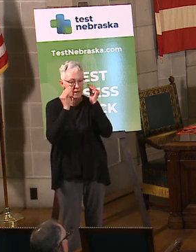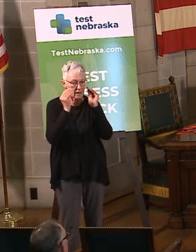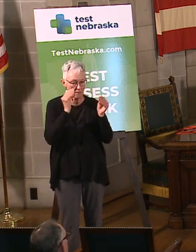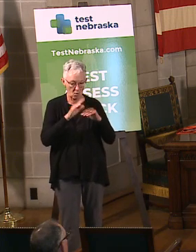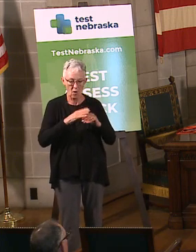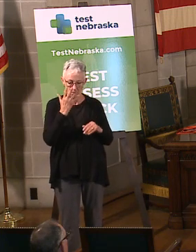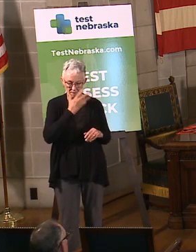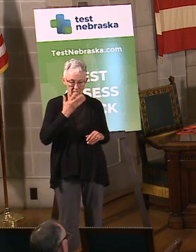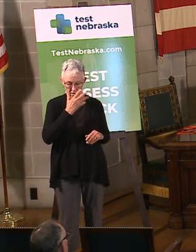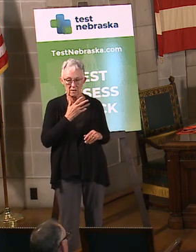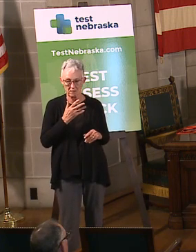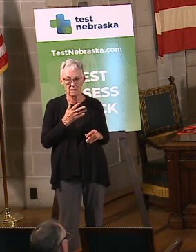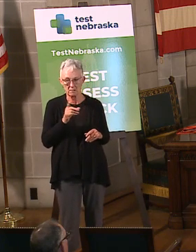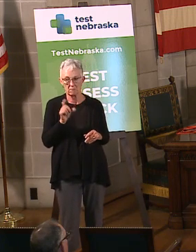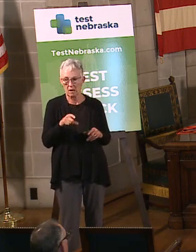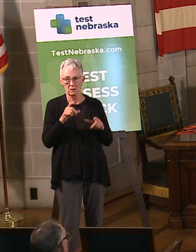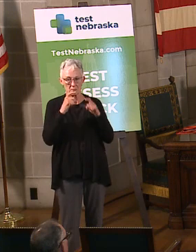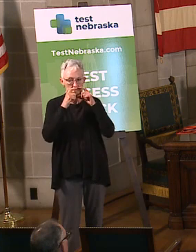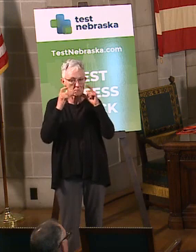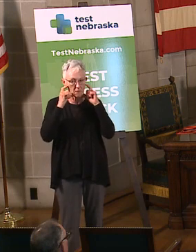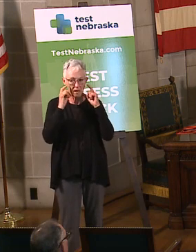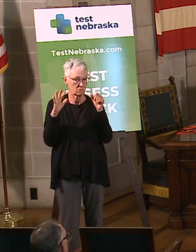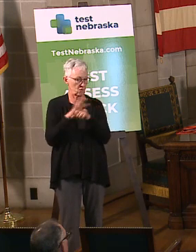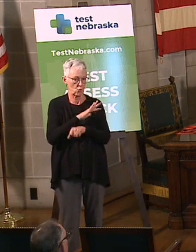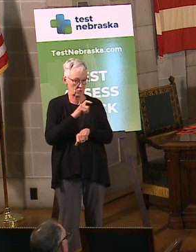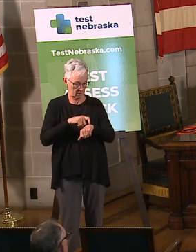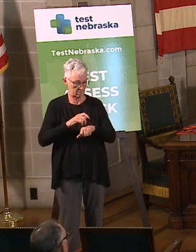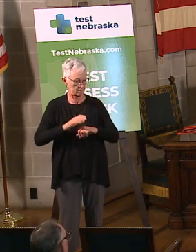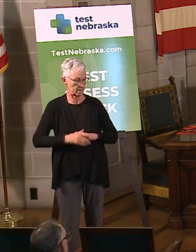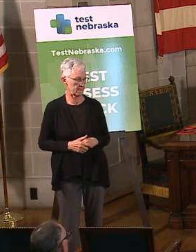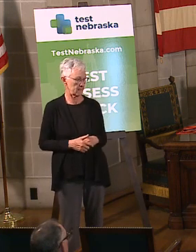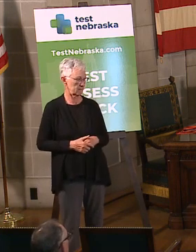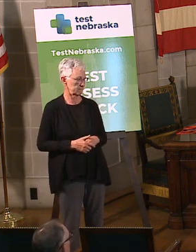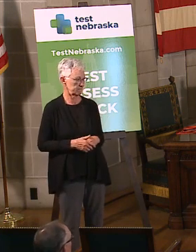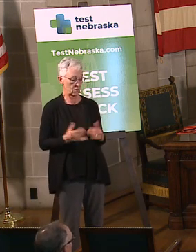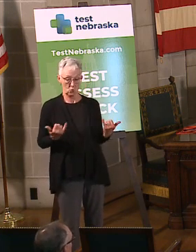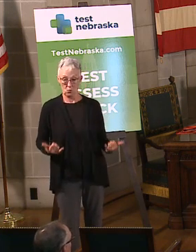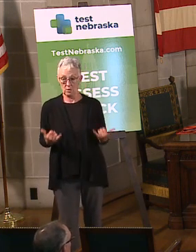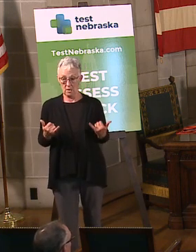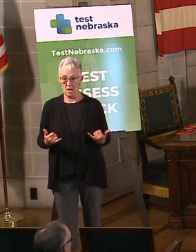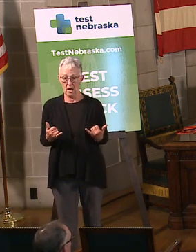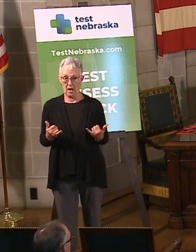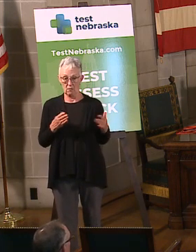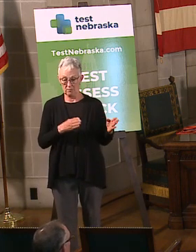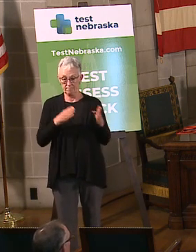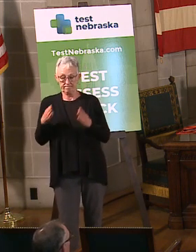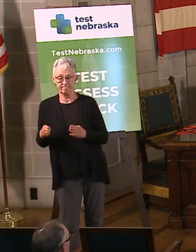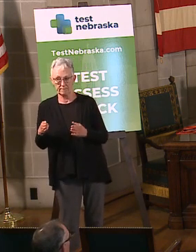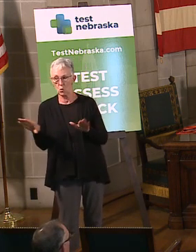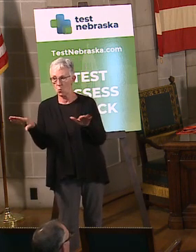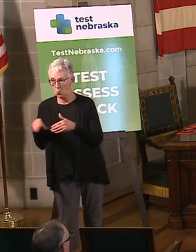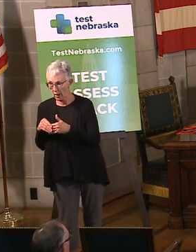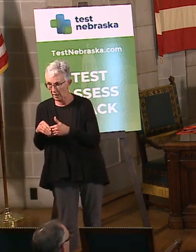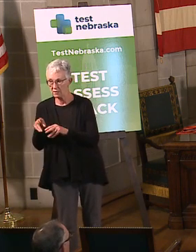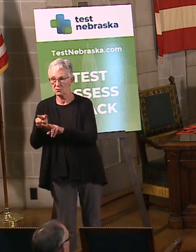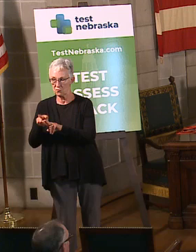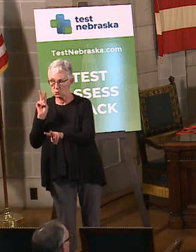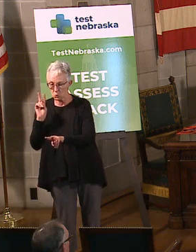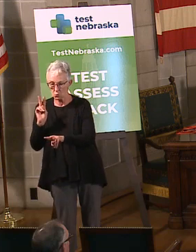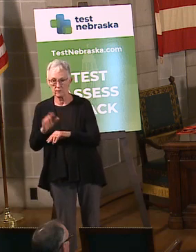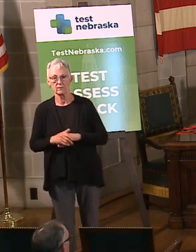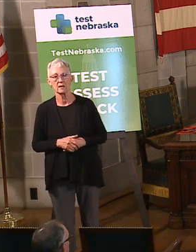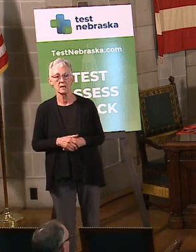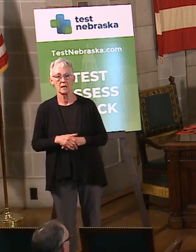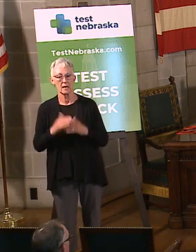and funeral reception venues. So these will be in that same category of limited to 25 people